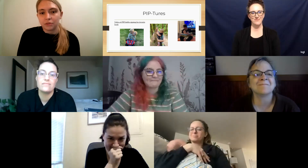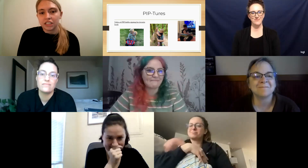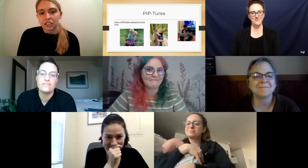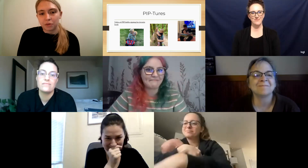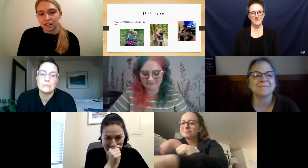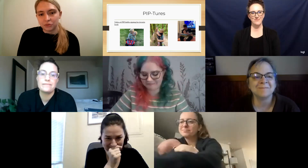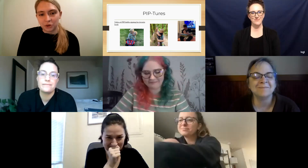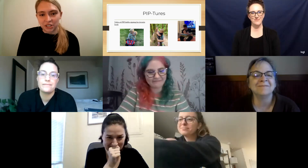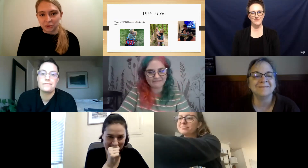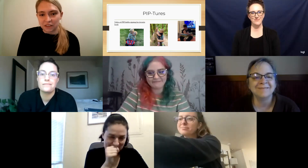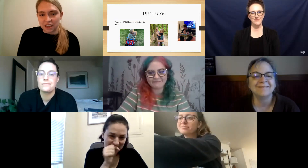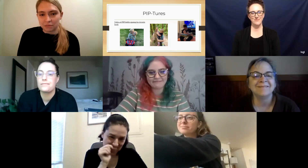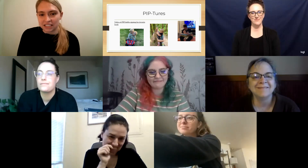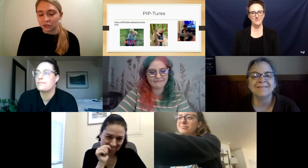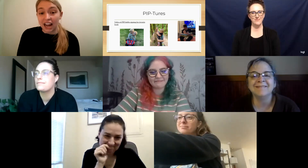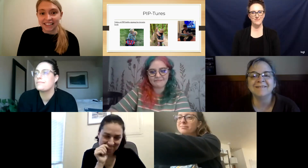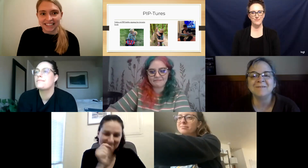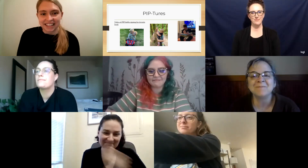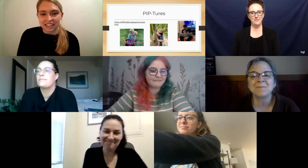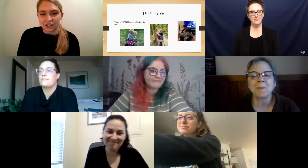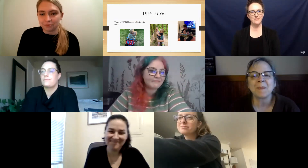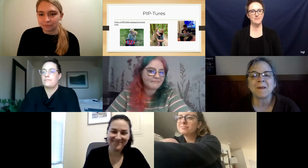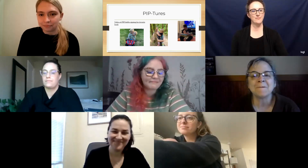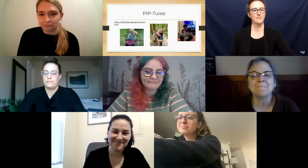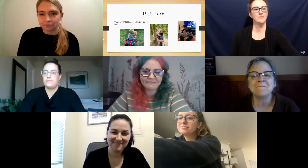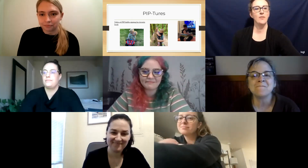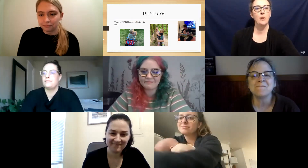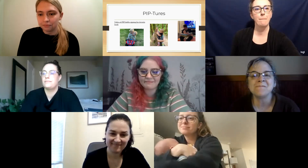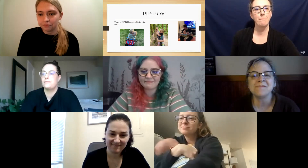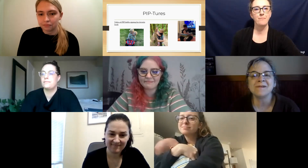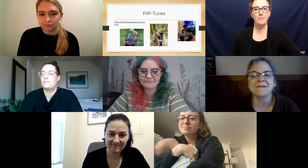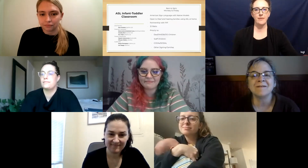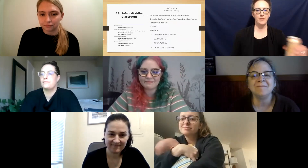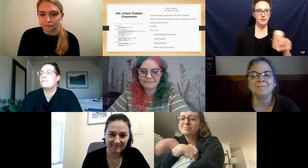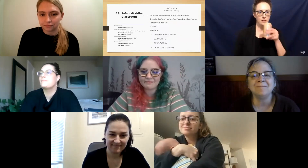It really just spotlights what we do with families, or highlights. Thank you.